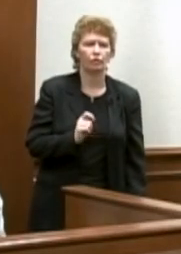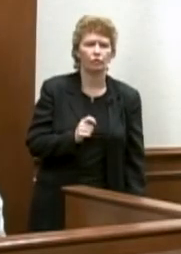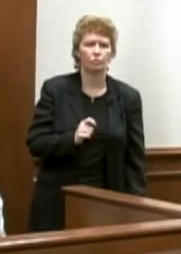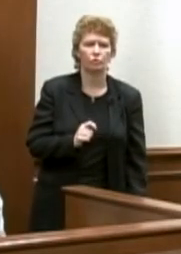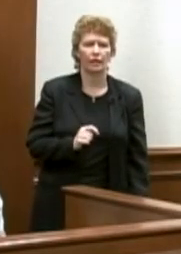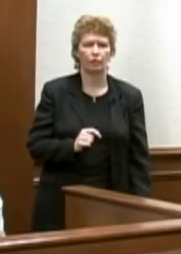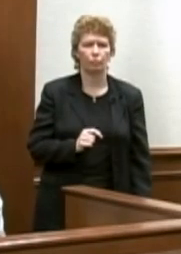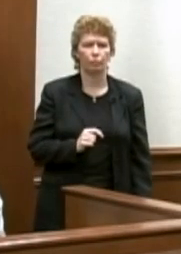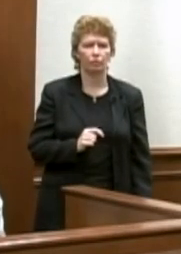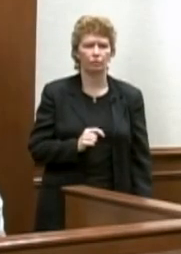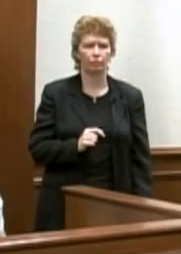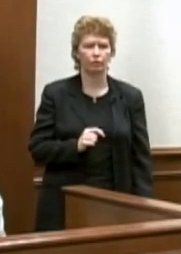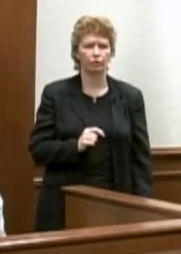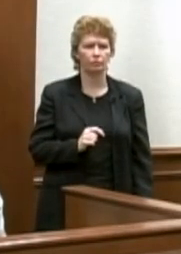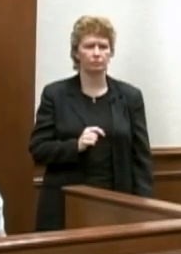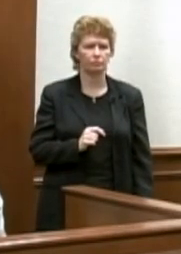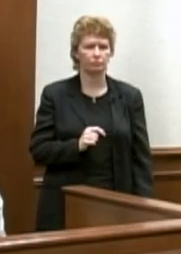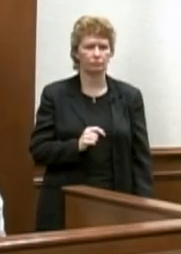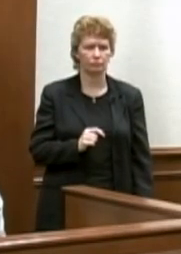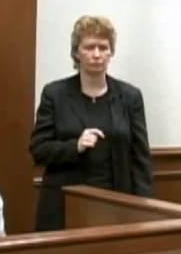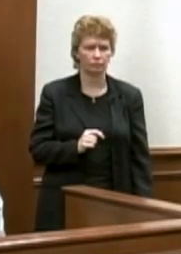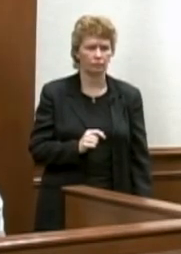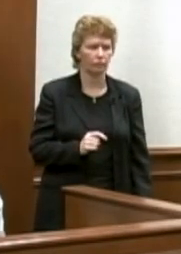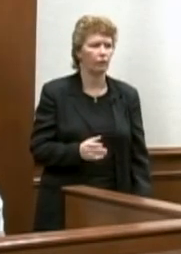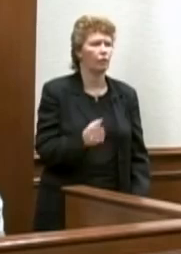Your Honor, the interpreters would like a moment to confirm.